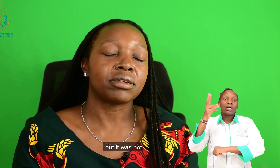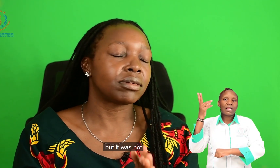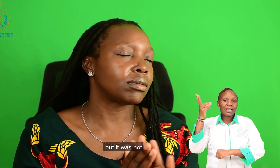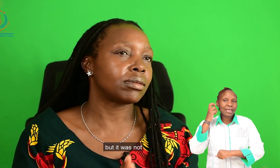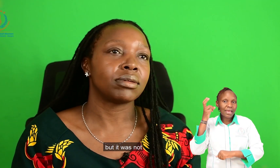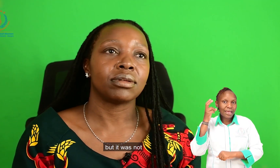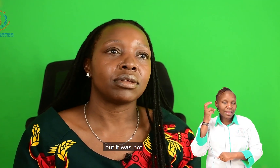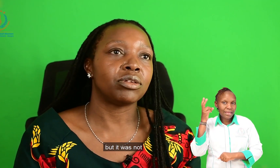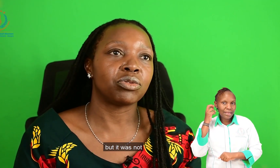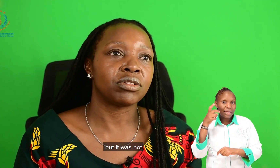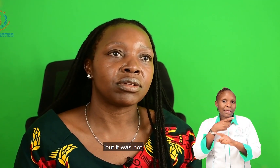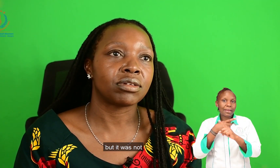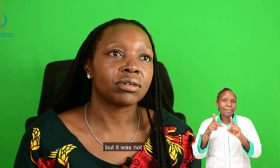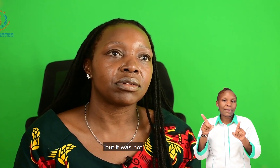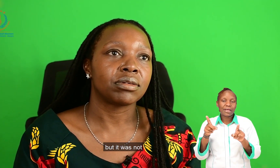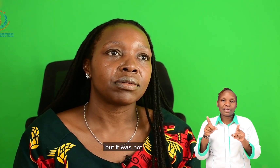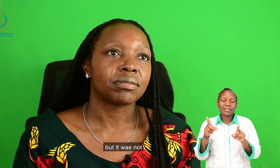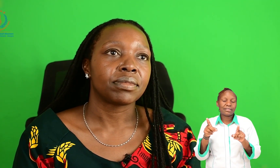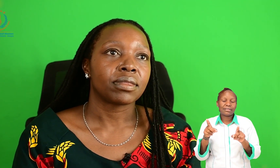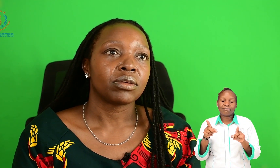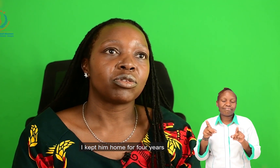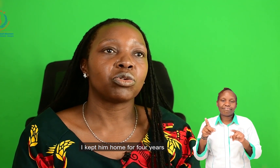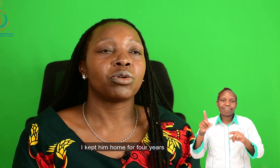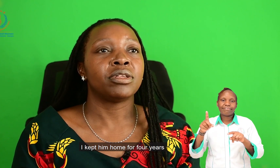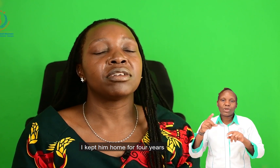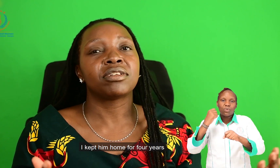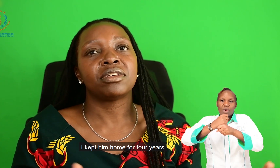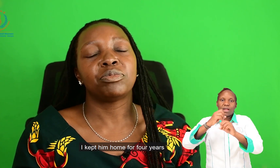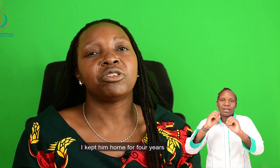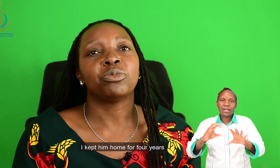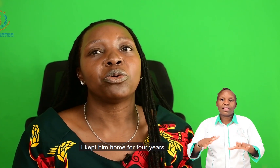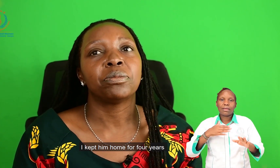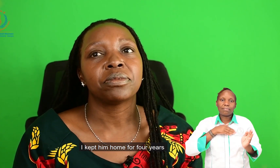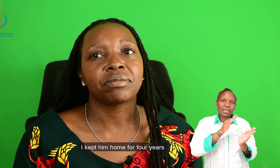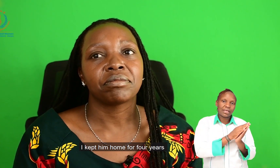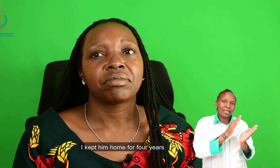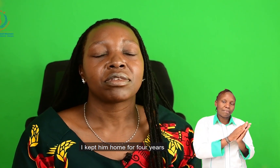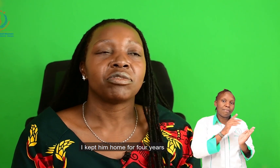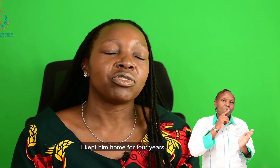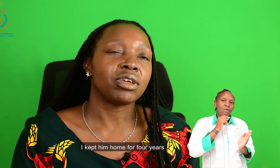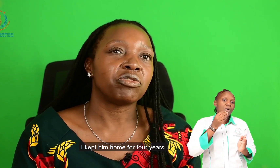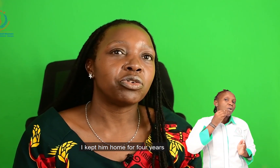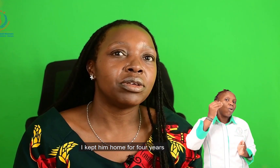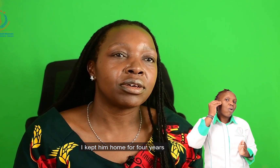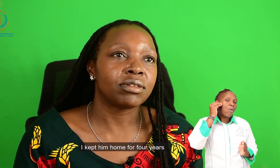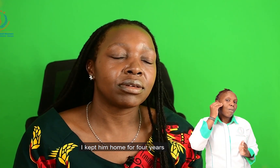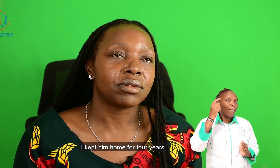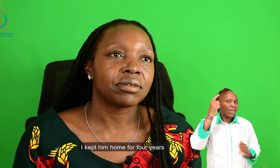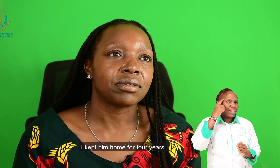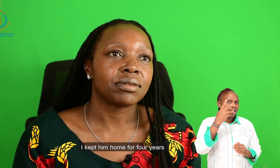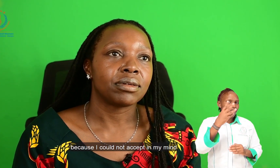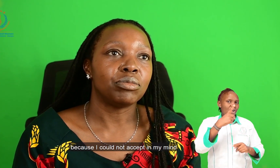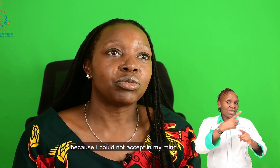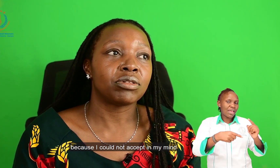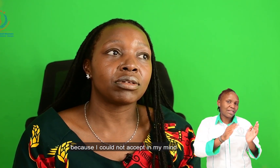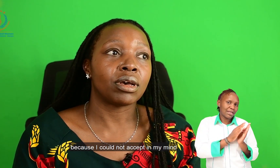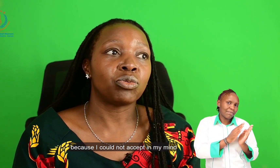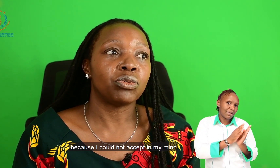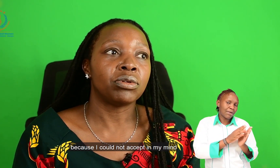but it wasn't. So I just kept him home for like 4 years because I could